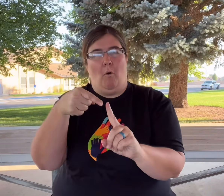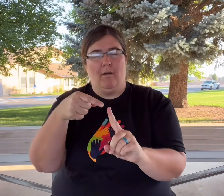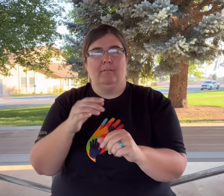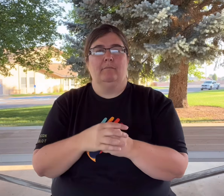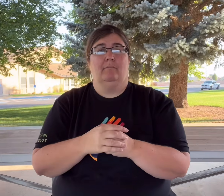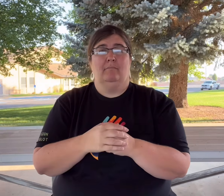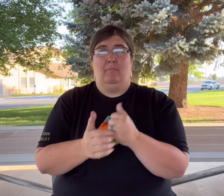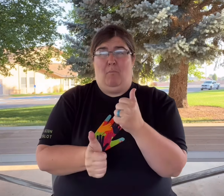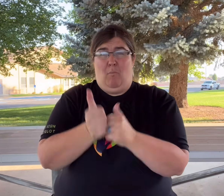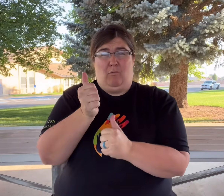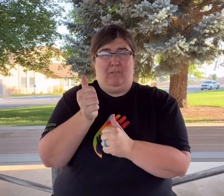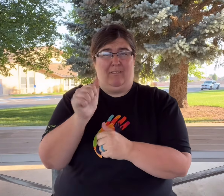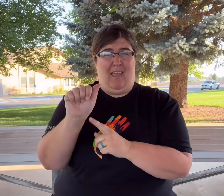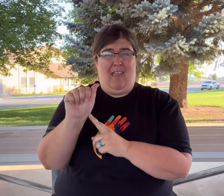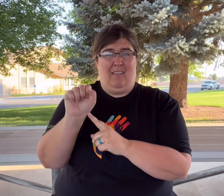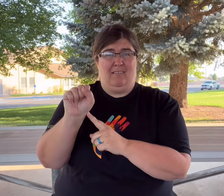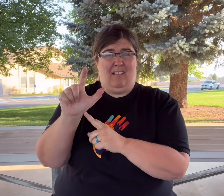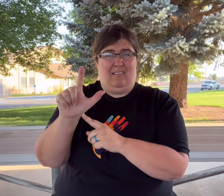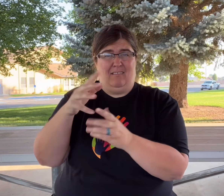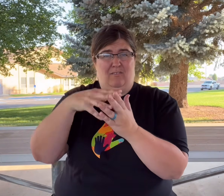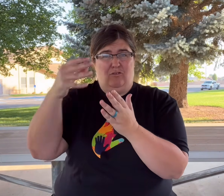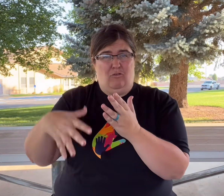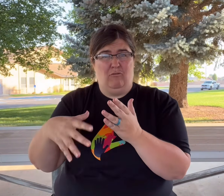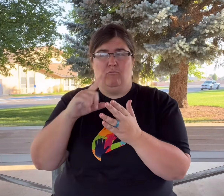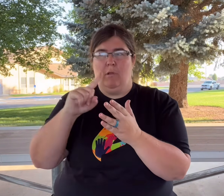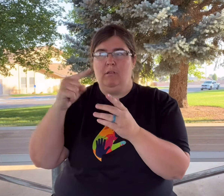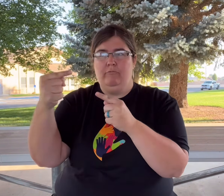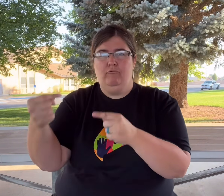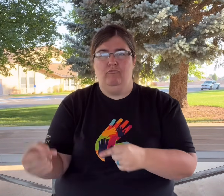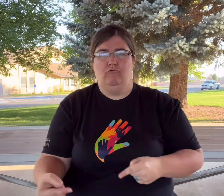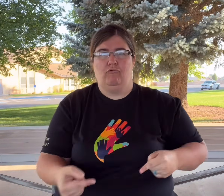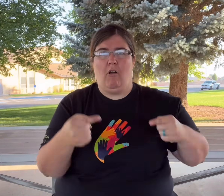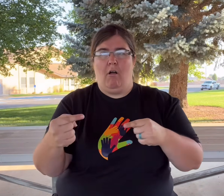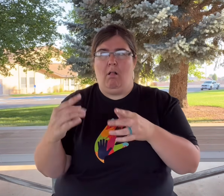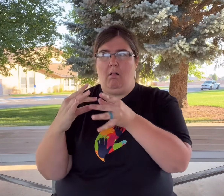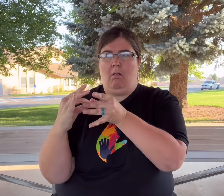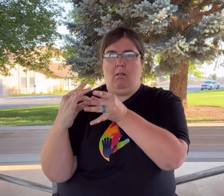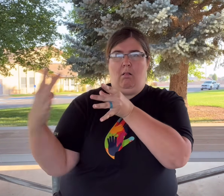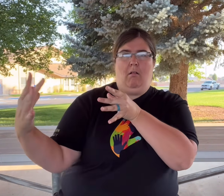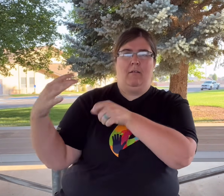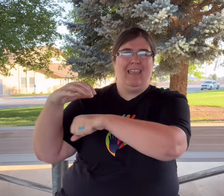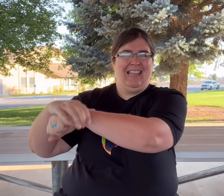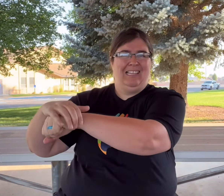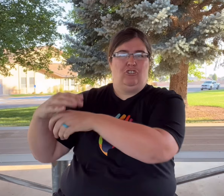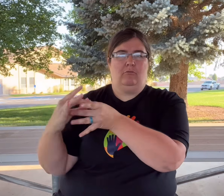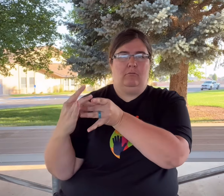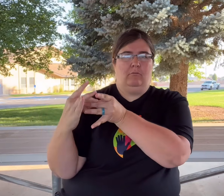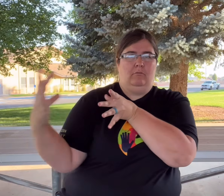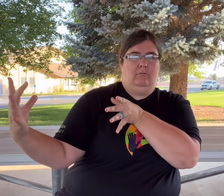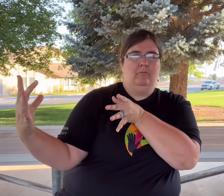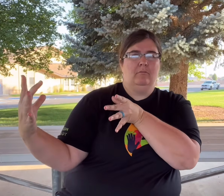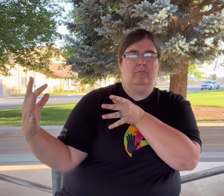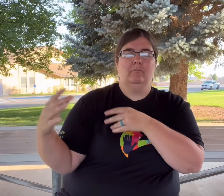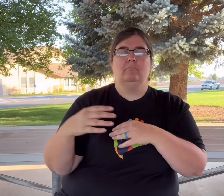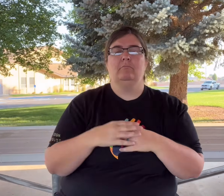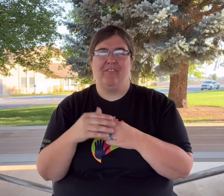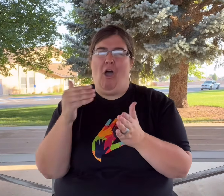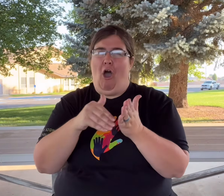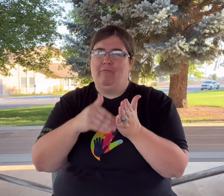ASL students really struggle to disconnect from English when they're signing.